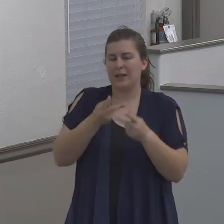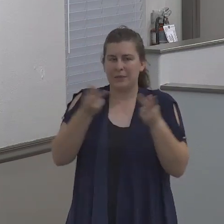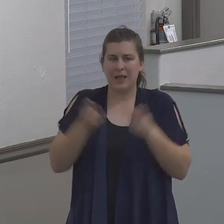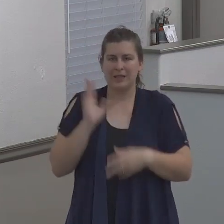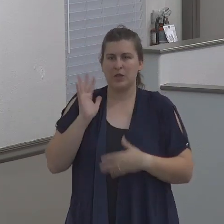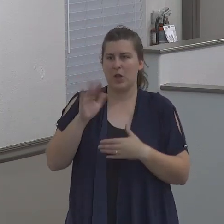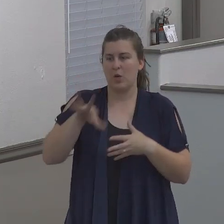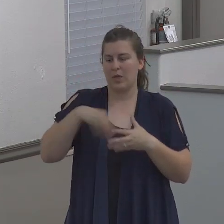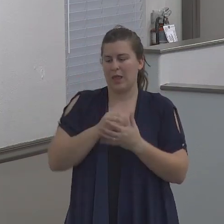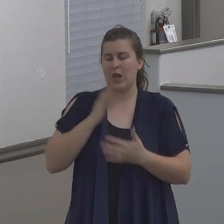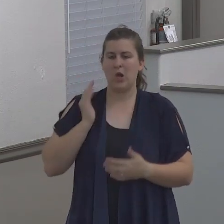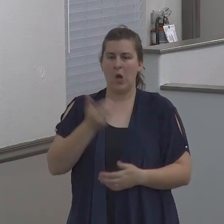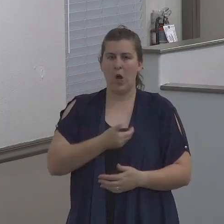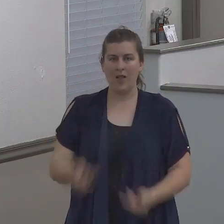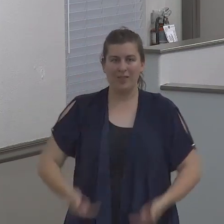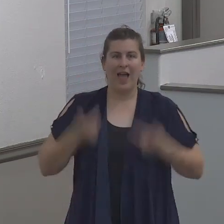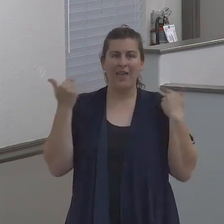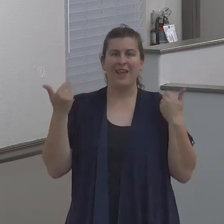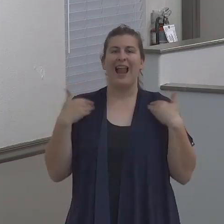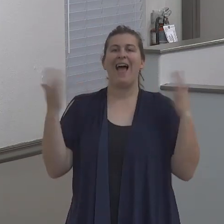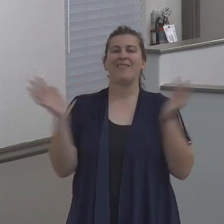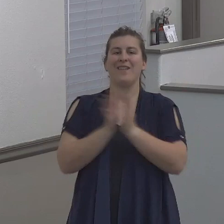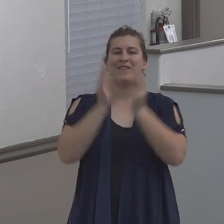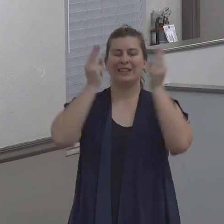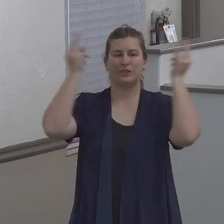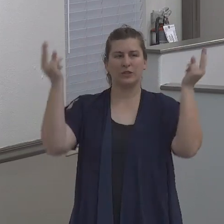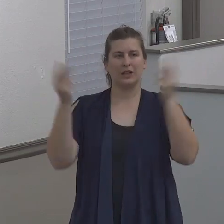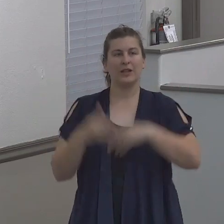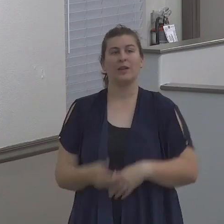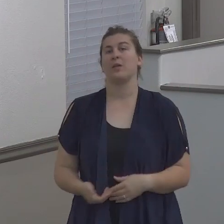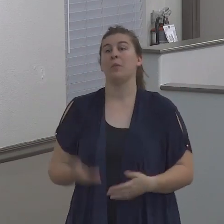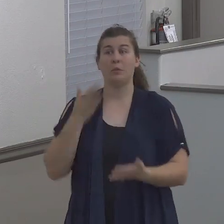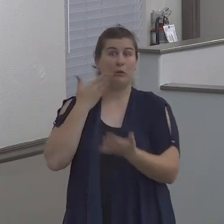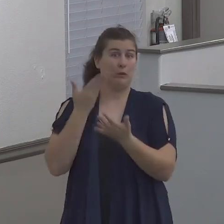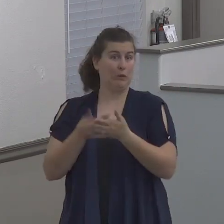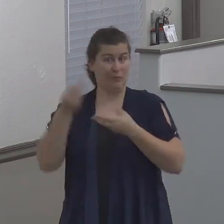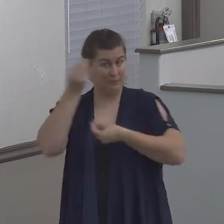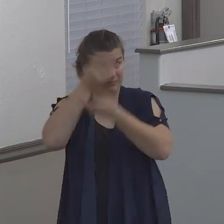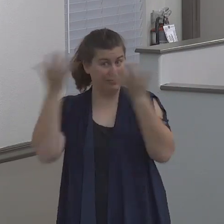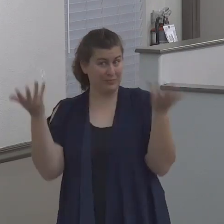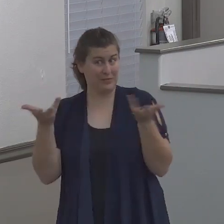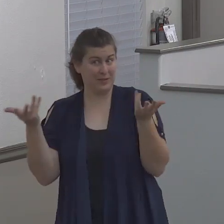life and be victorious. And